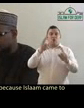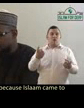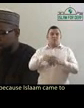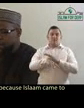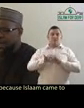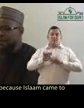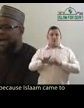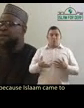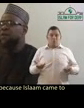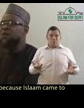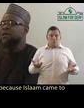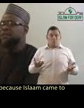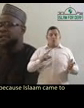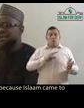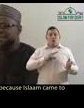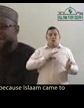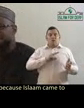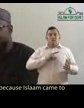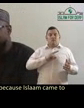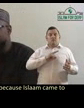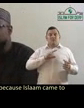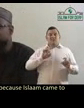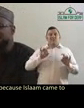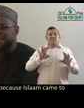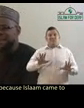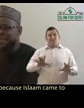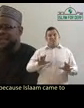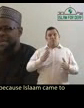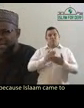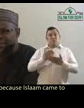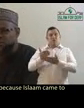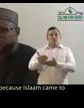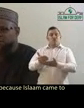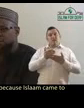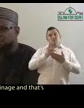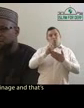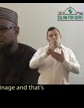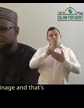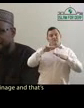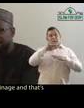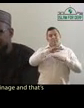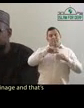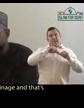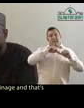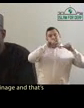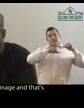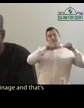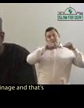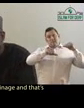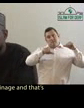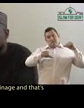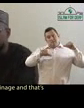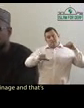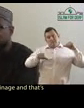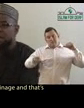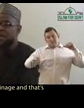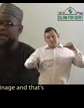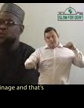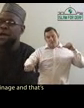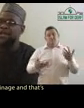that. And that's because Islam came to protect the lineage. Islam came to protect the